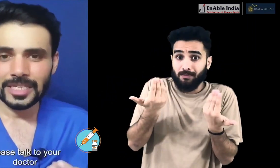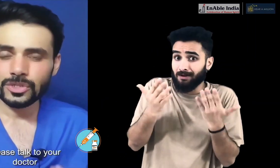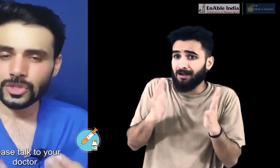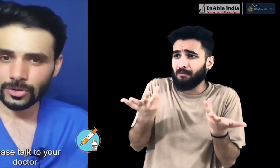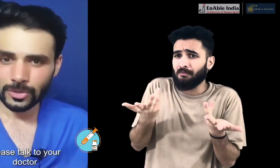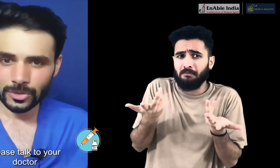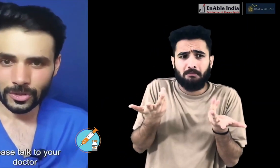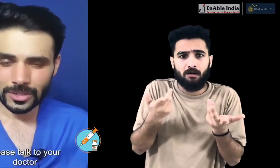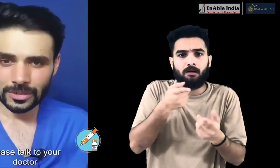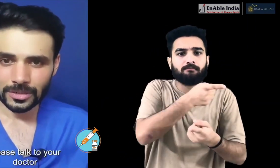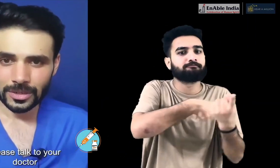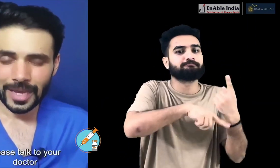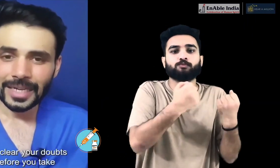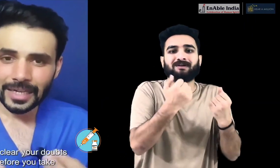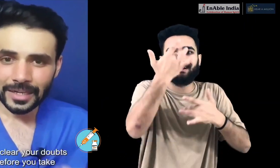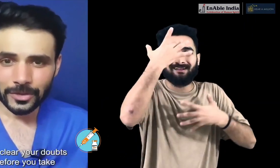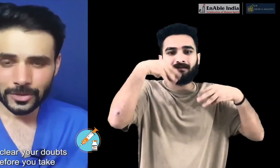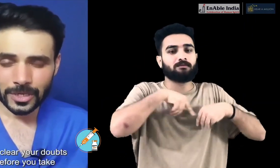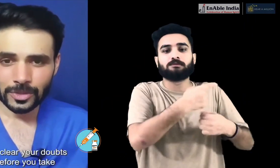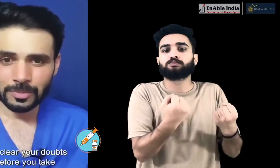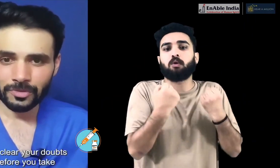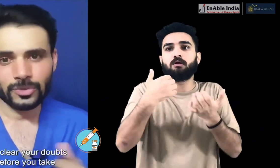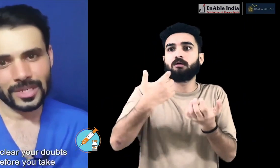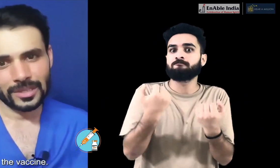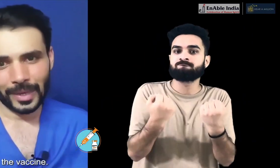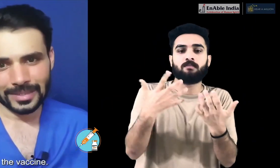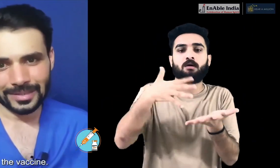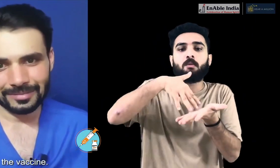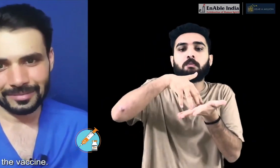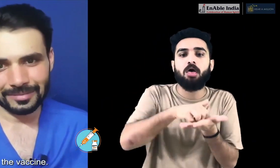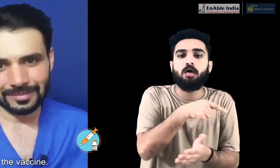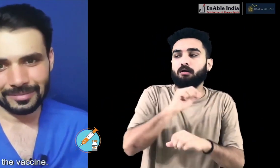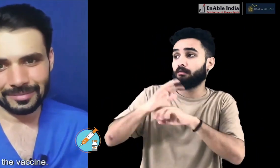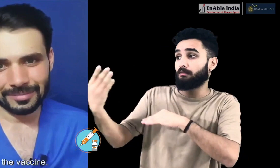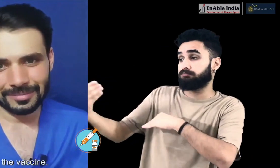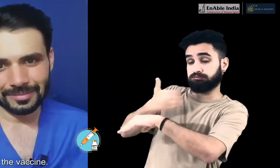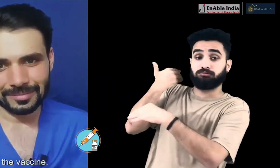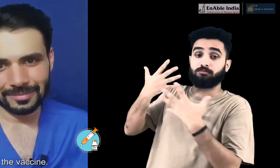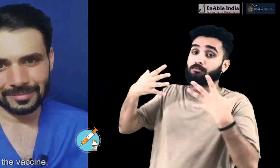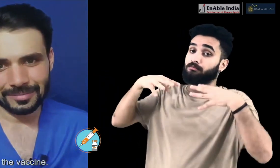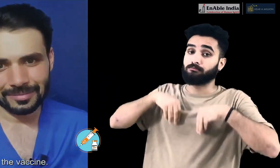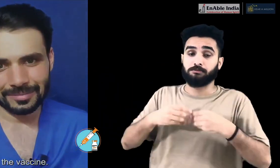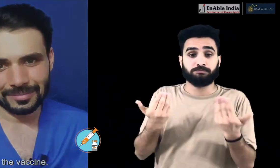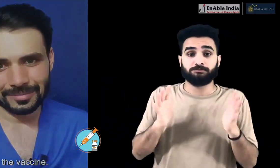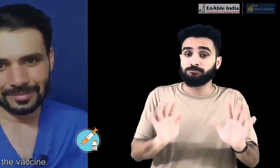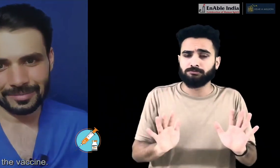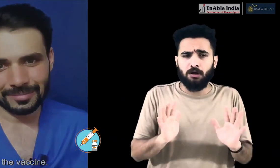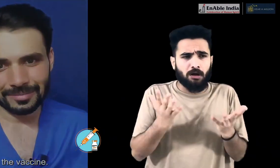please talk to your doctor and clear your doubts before you take the vaccine.